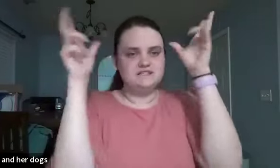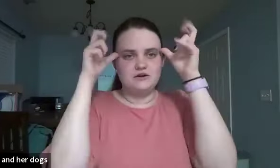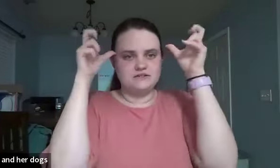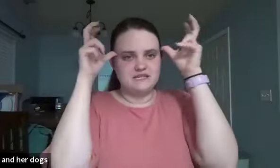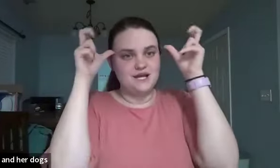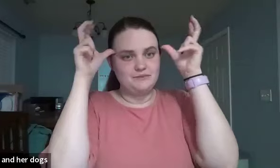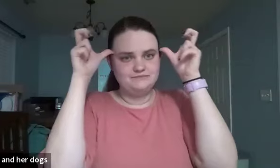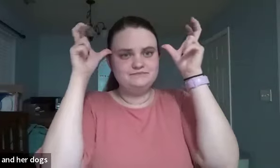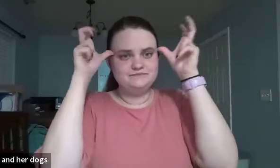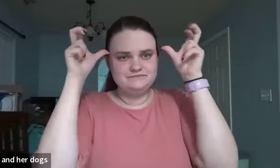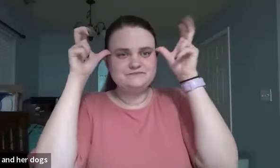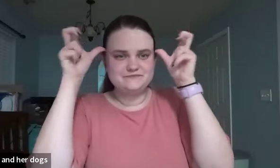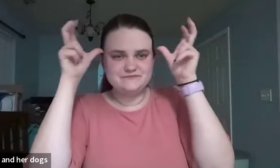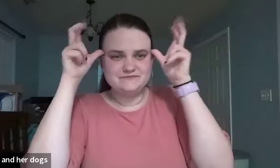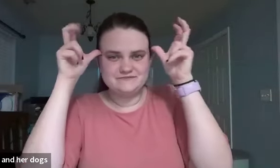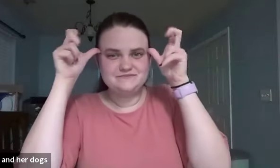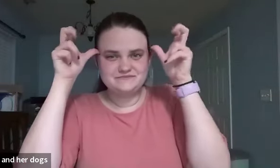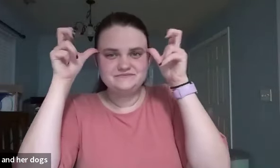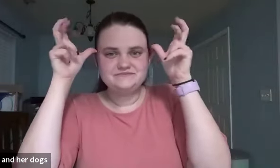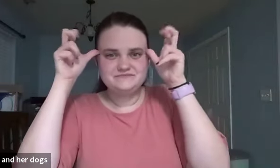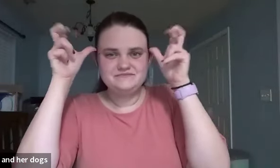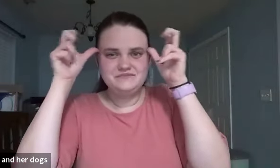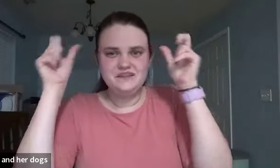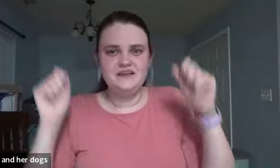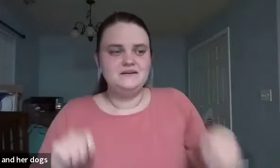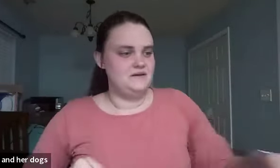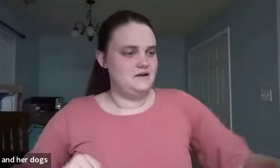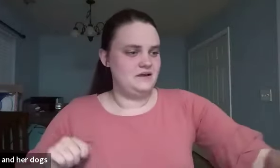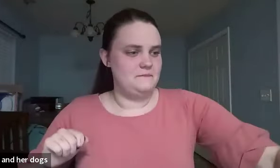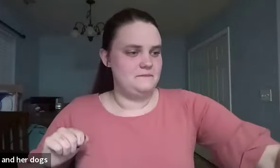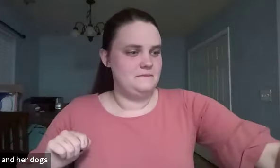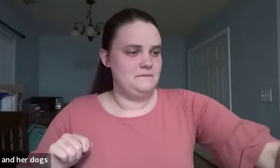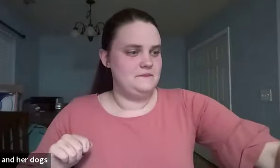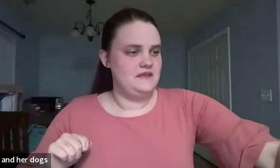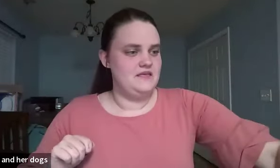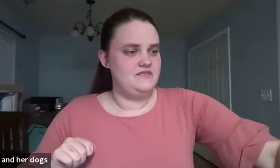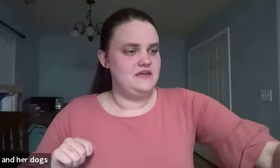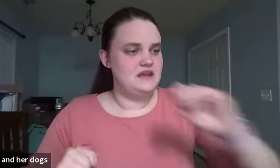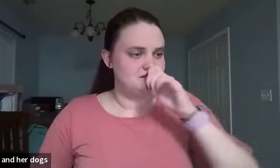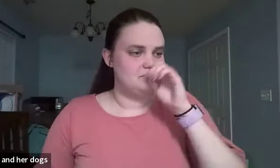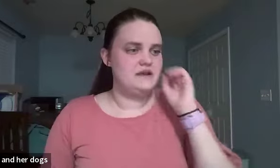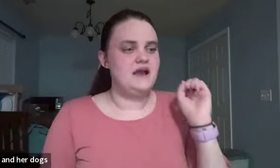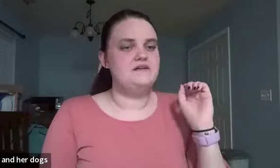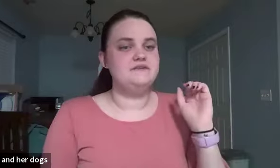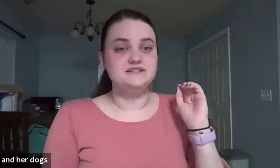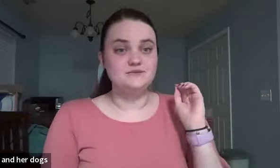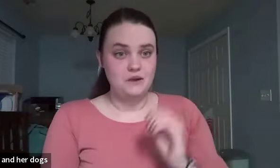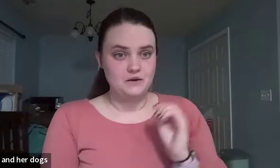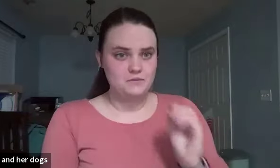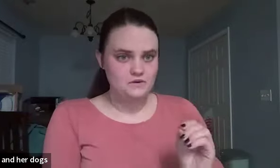mischievous are the same sign. Okay. The next one we have is